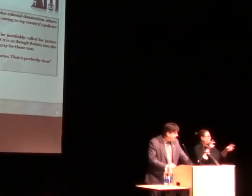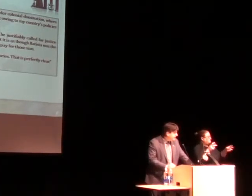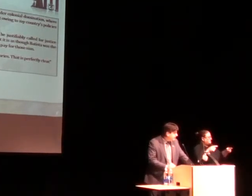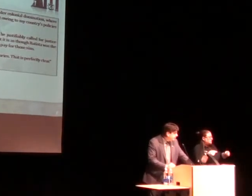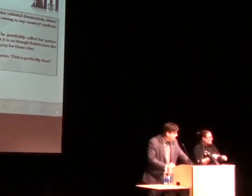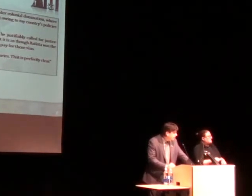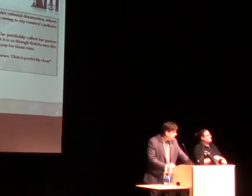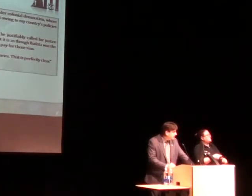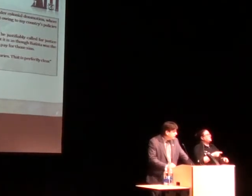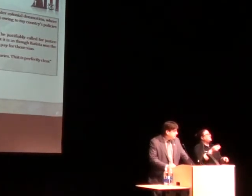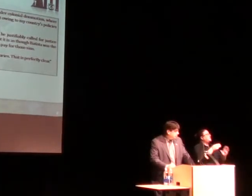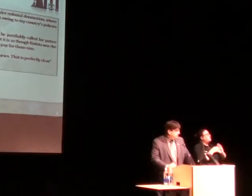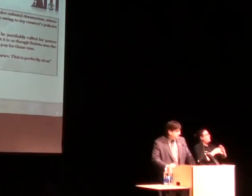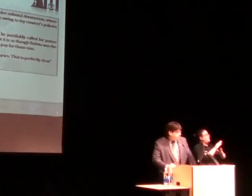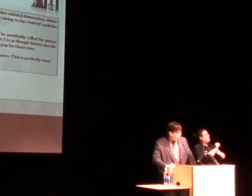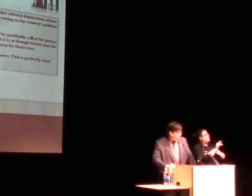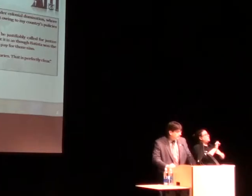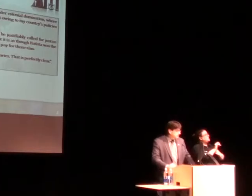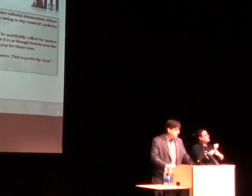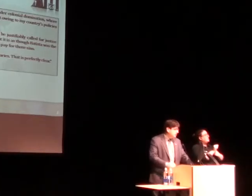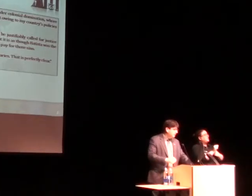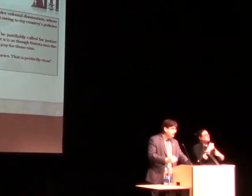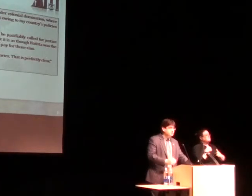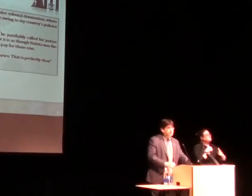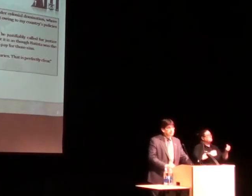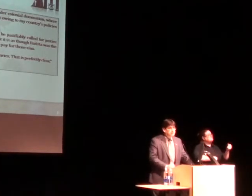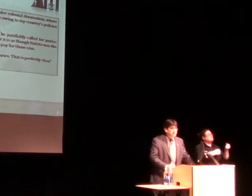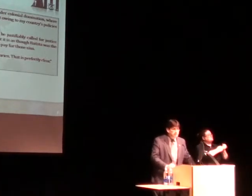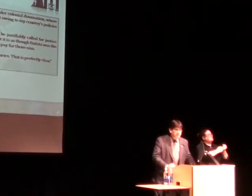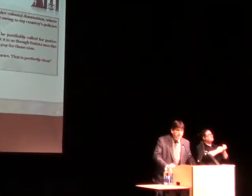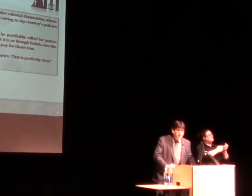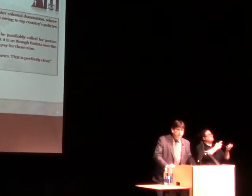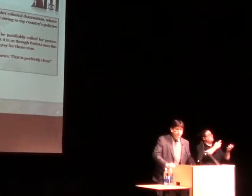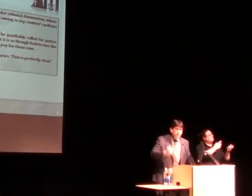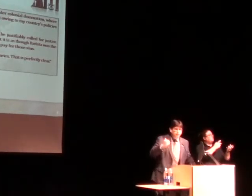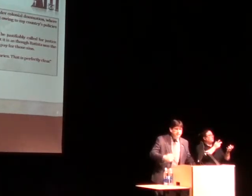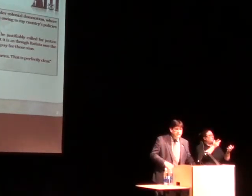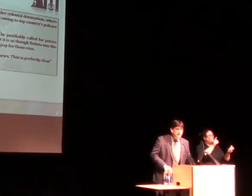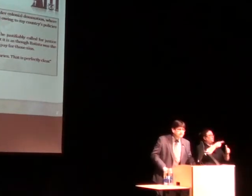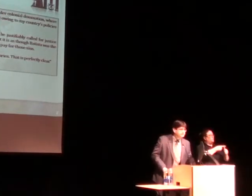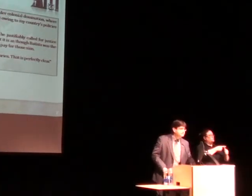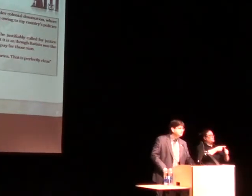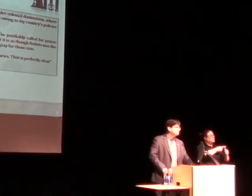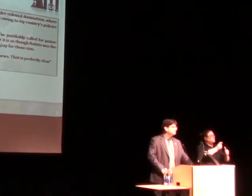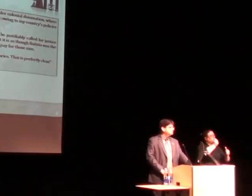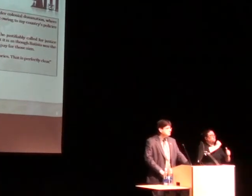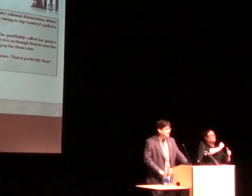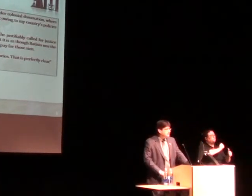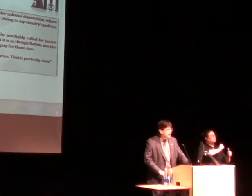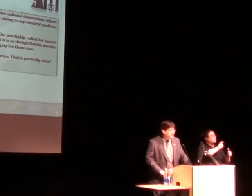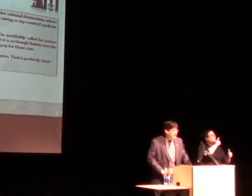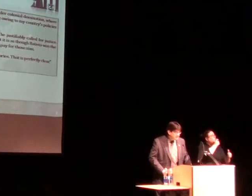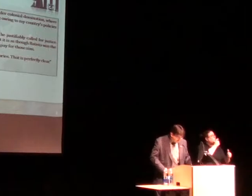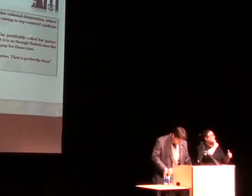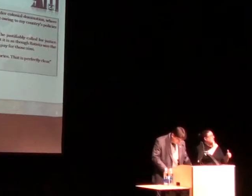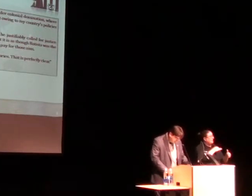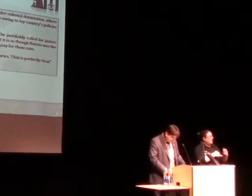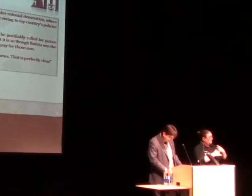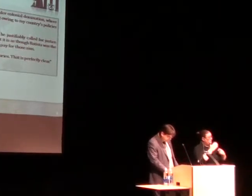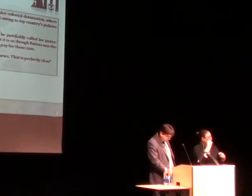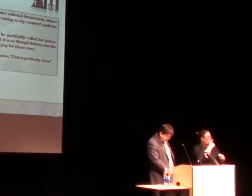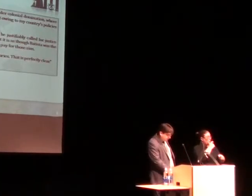regime, I'm in agreement with the first Cuban revolutionary. That is perfectly clear. Do you know who said that? You have any idea